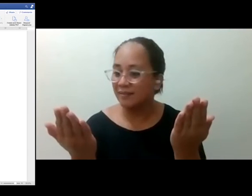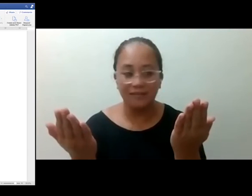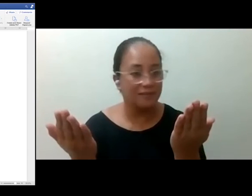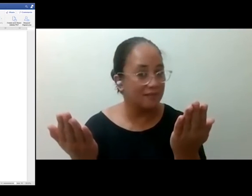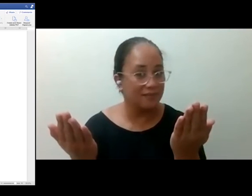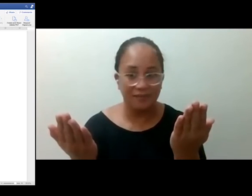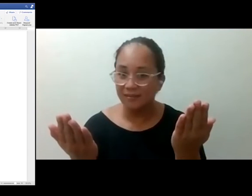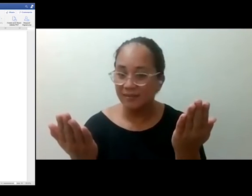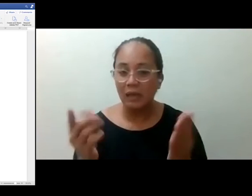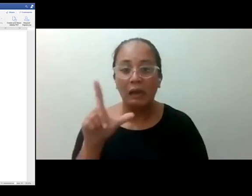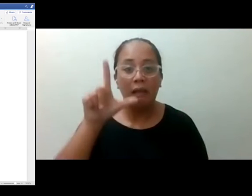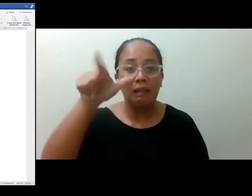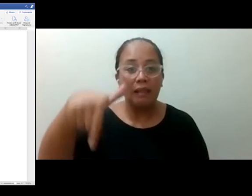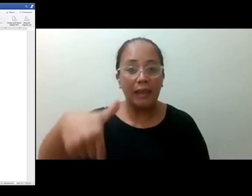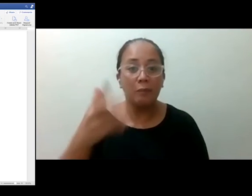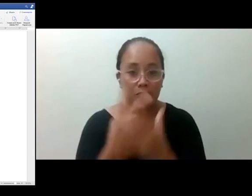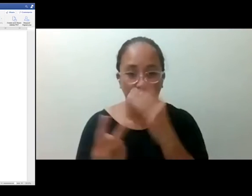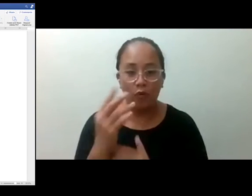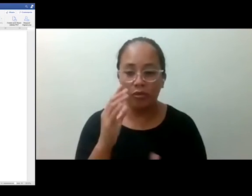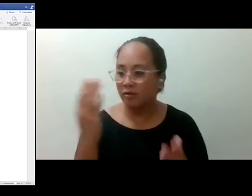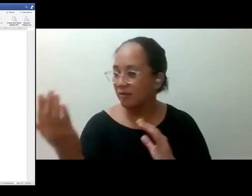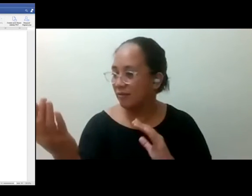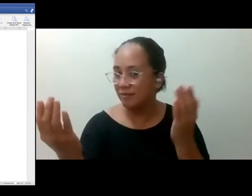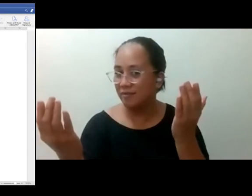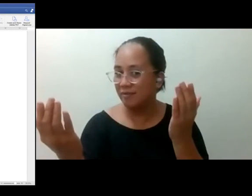And then later, both the head and hands moved.